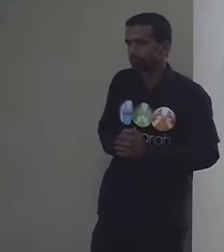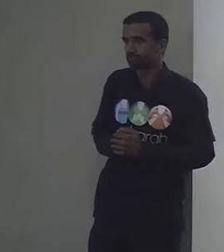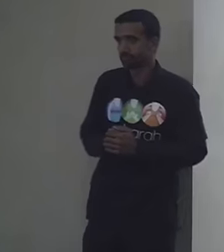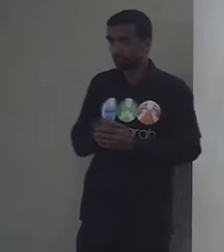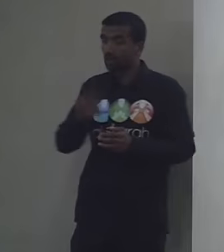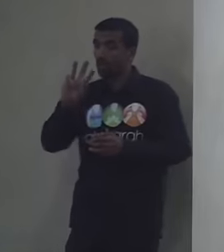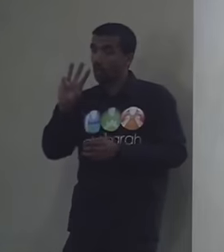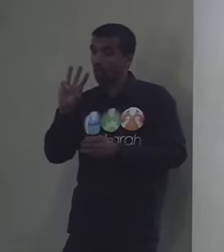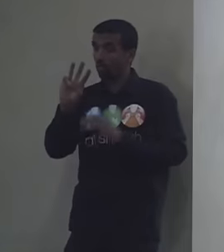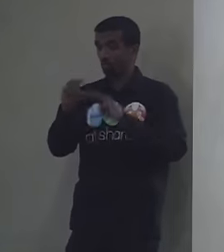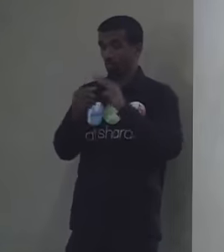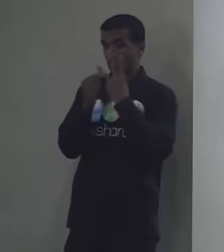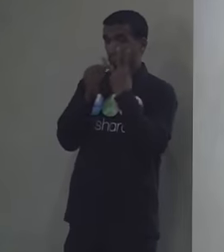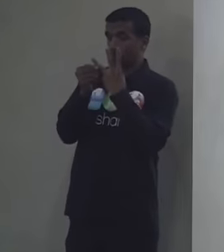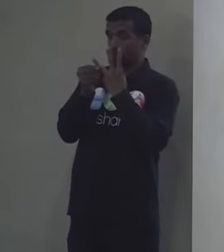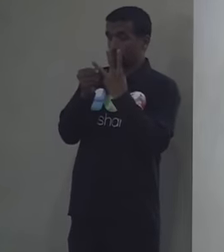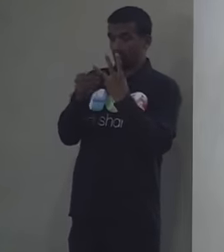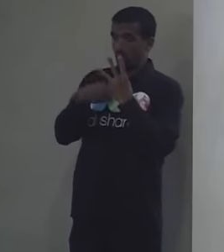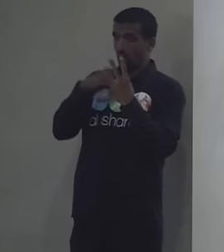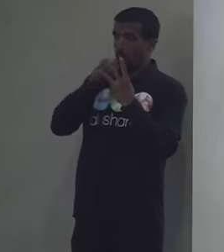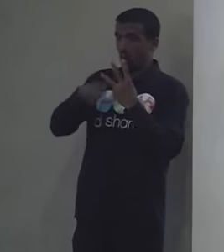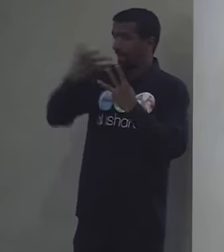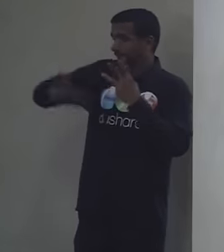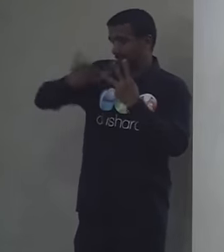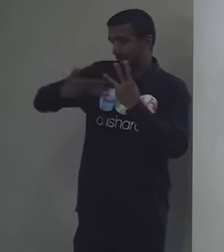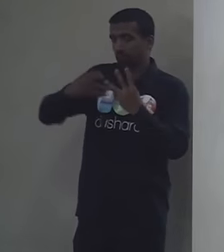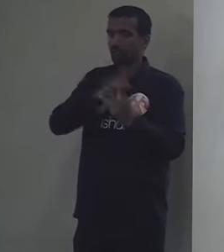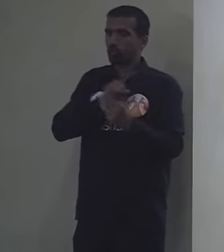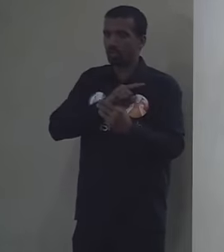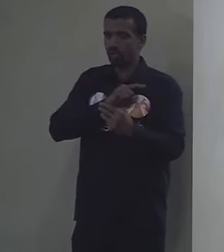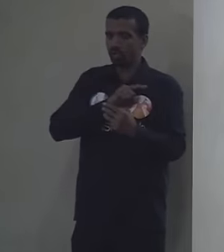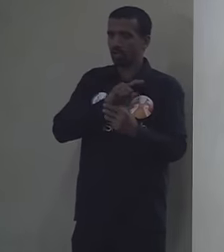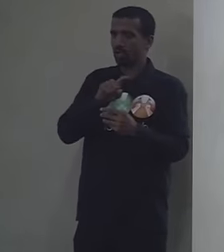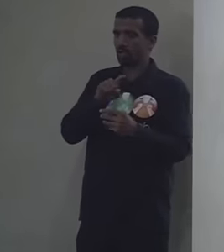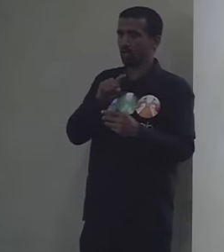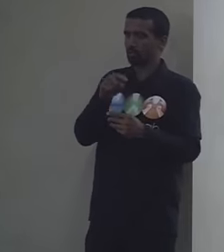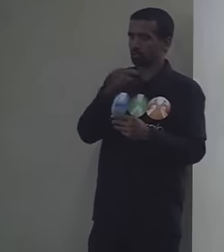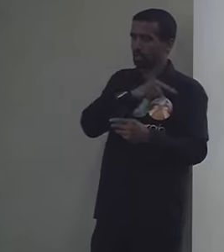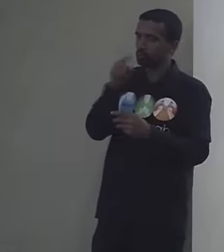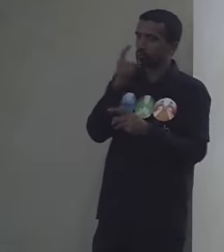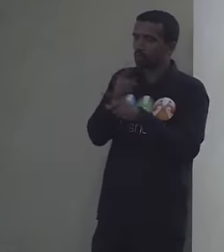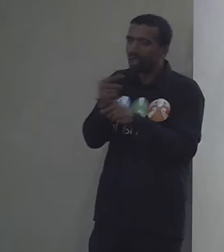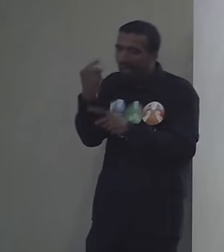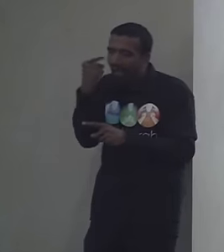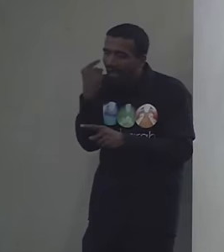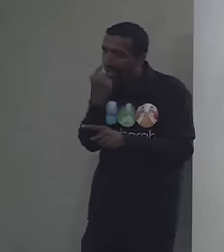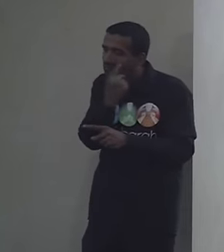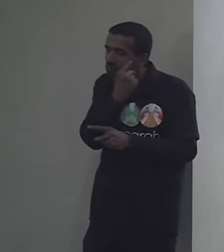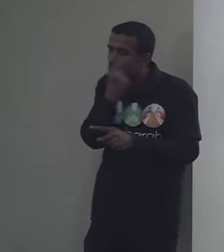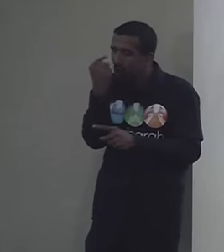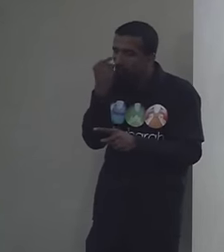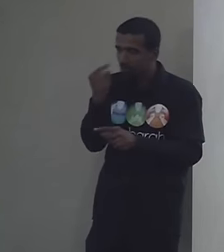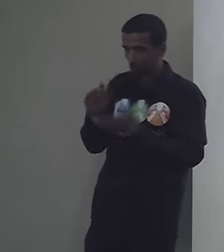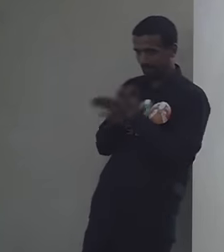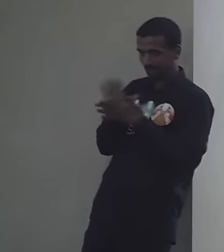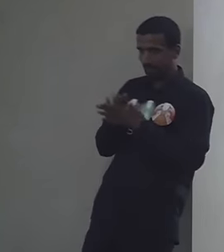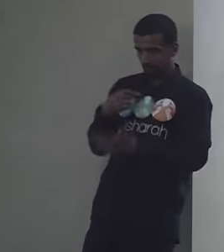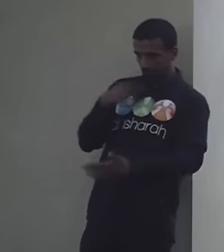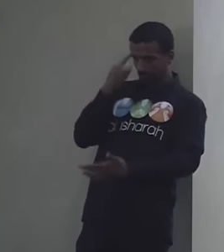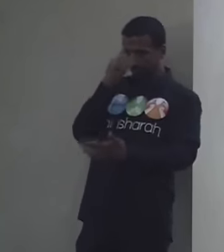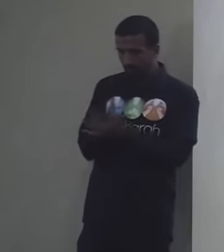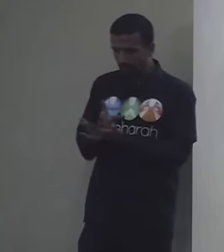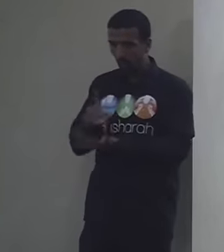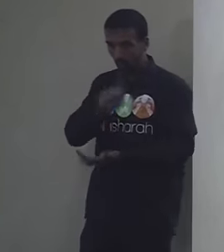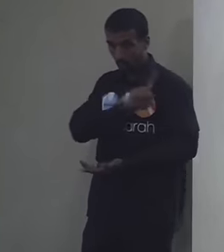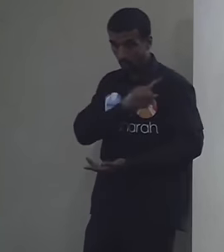The third one is haqqul yaqeen. When you're convinced because of evidence, ilmul yaqeen. When you're convinced because you saw it with your own eyes,